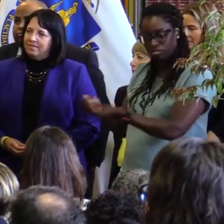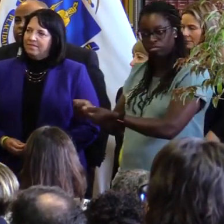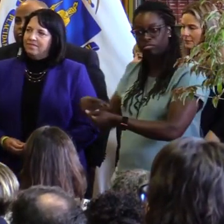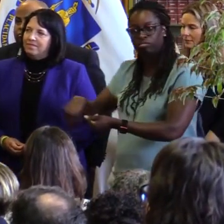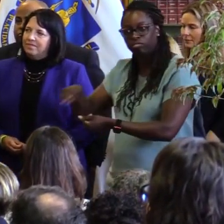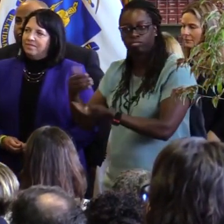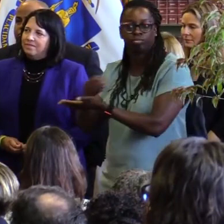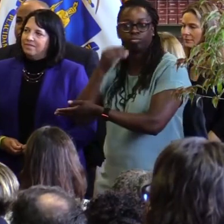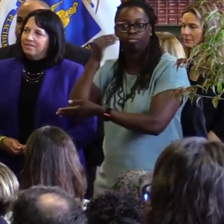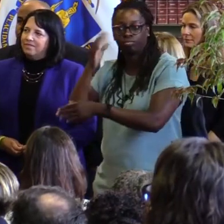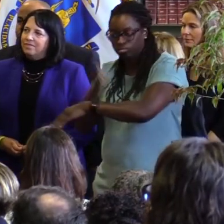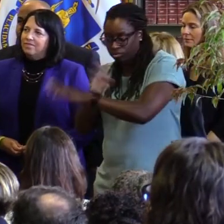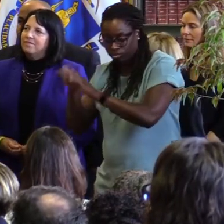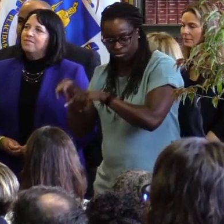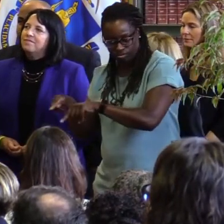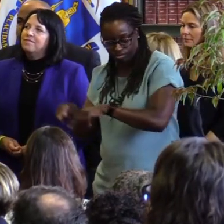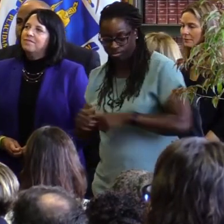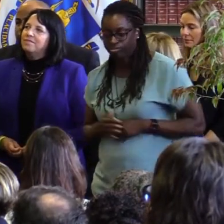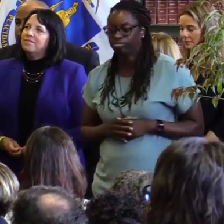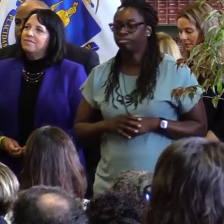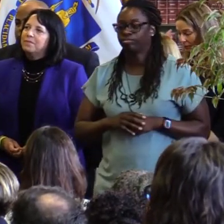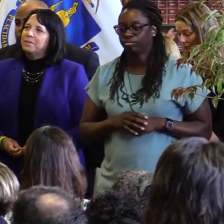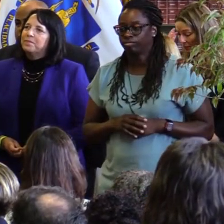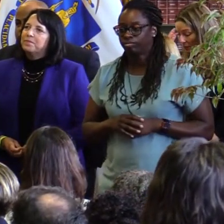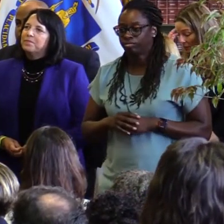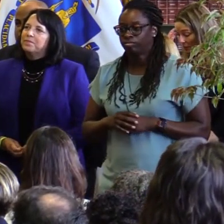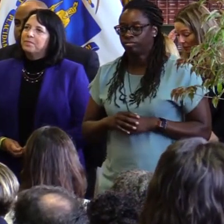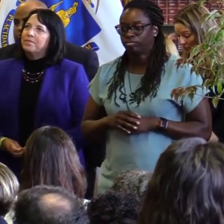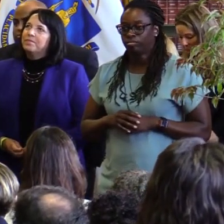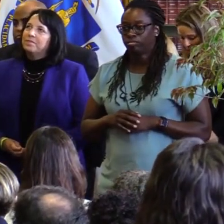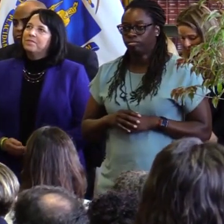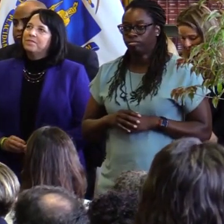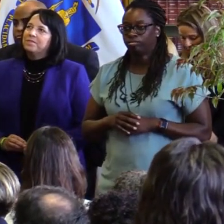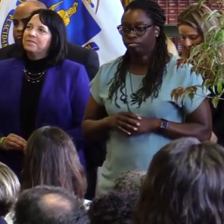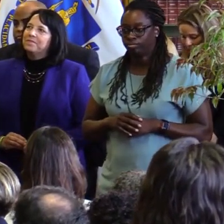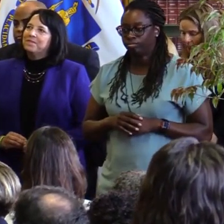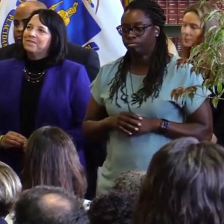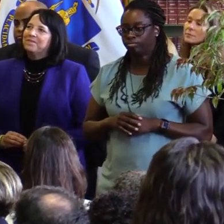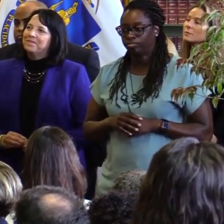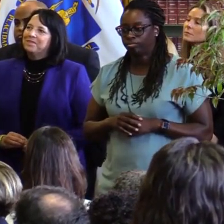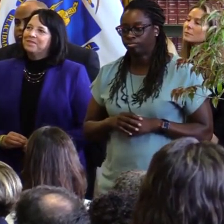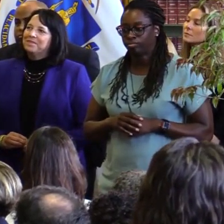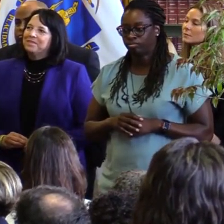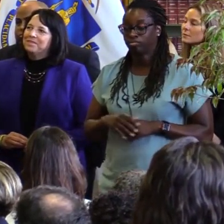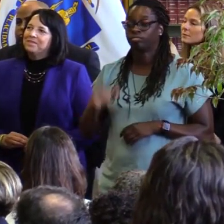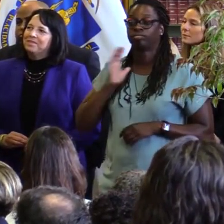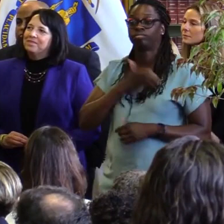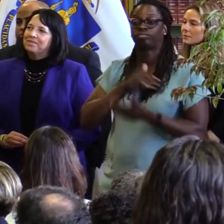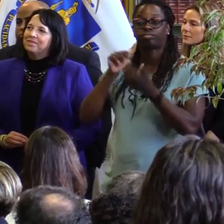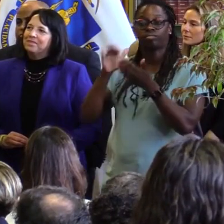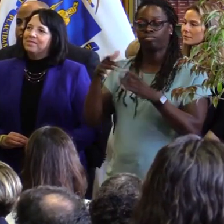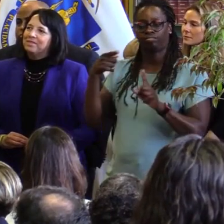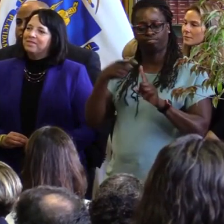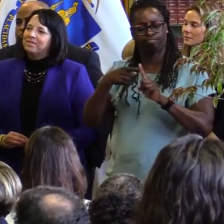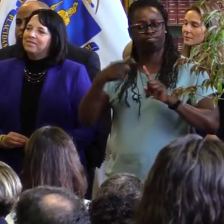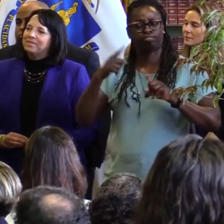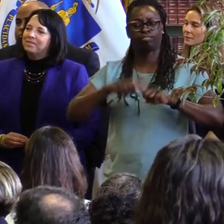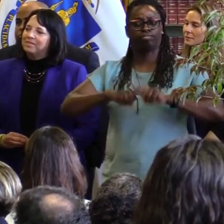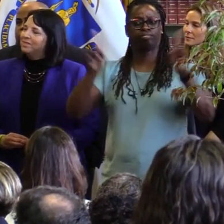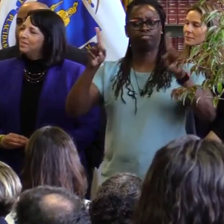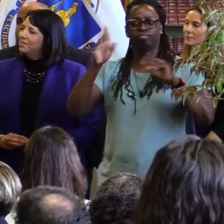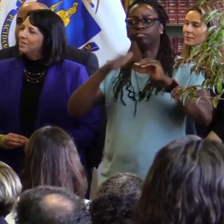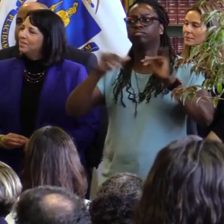special and unprecedented in our approach to the Community Climate Bank. Now, other states have